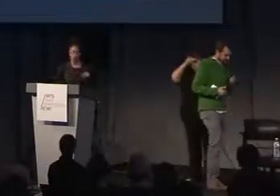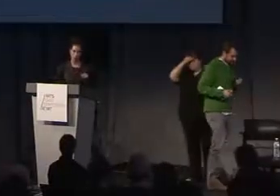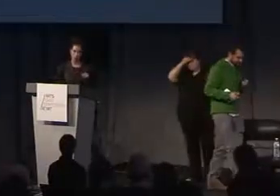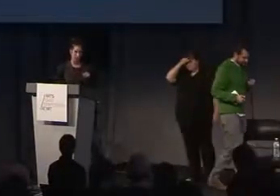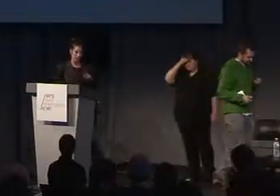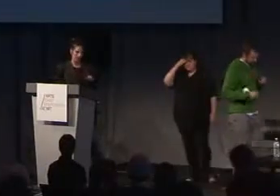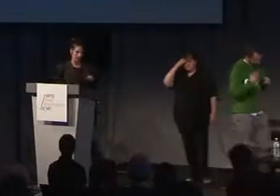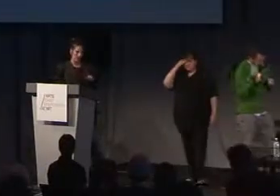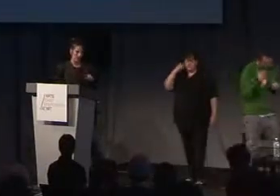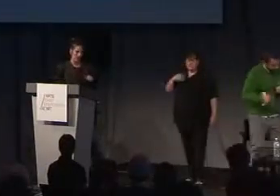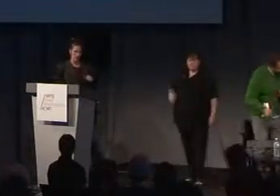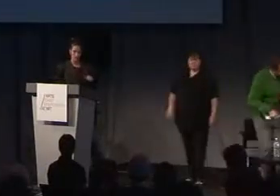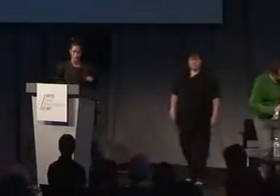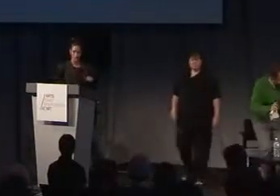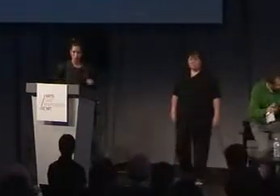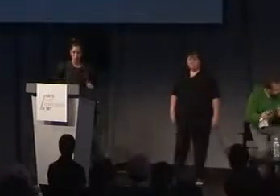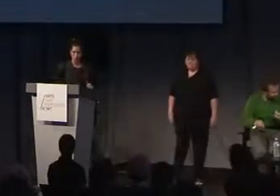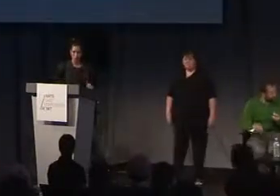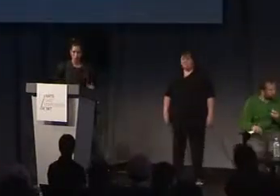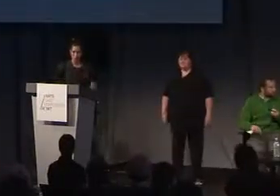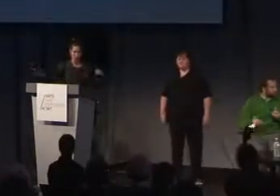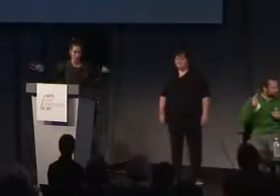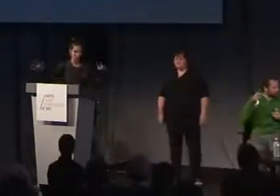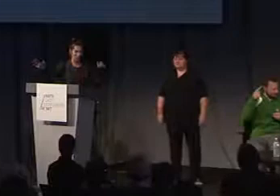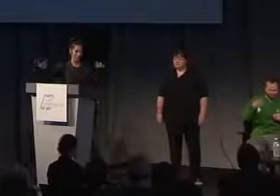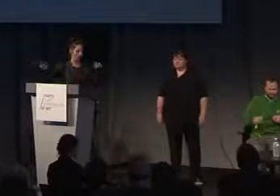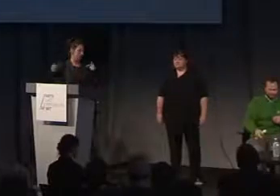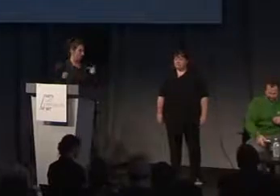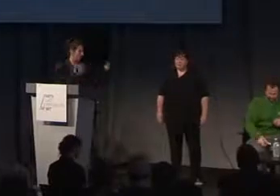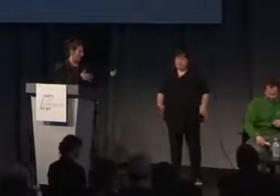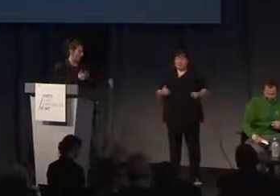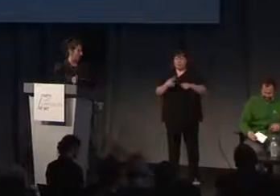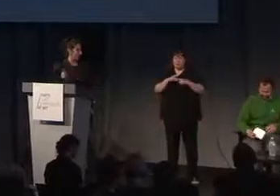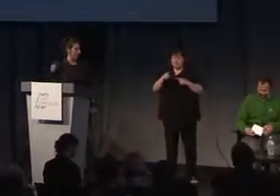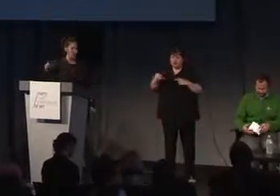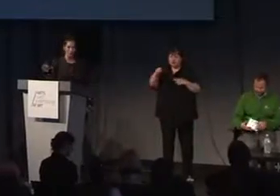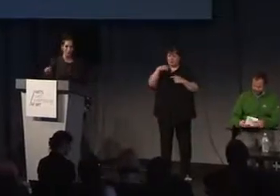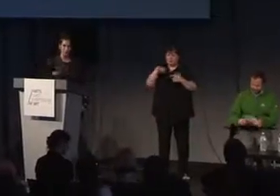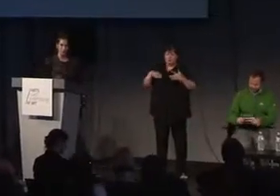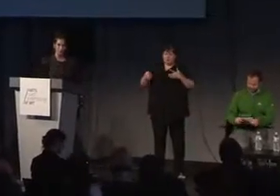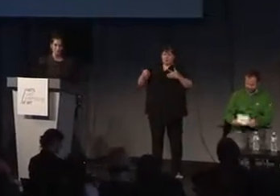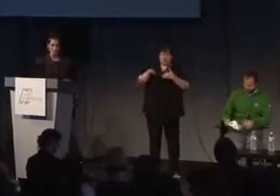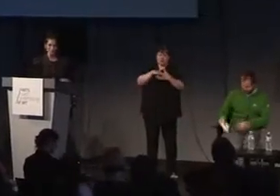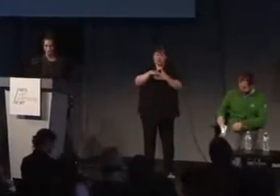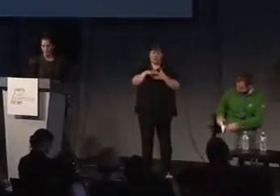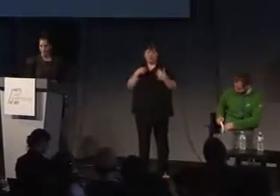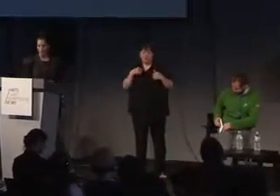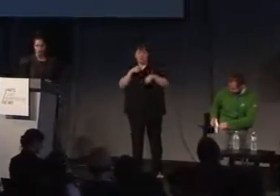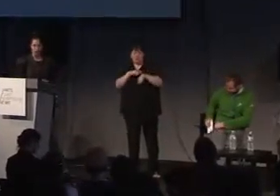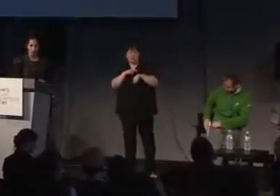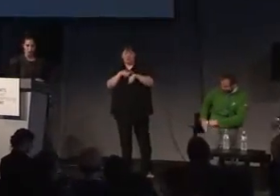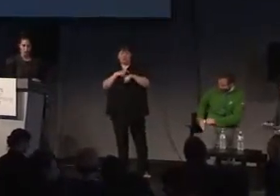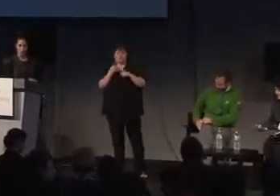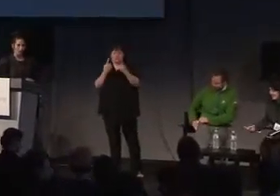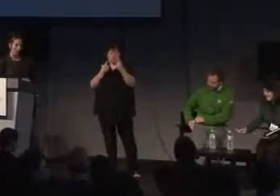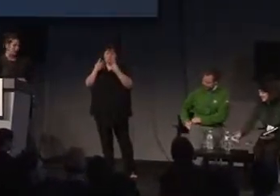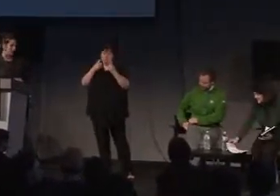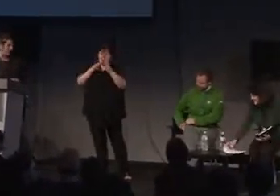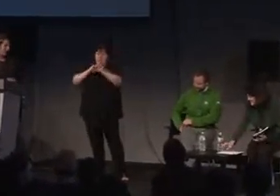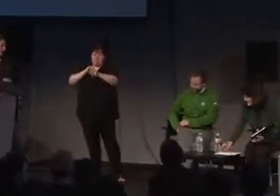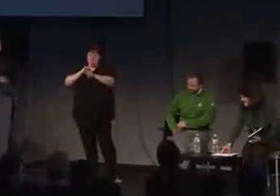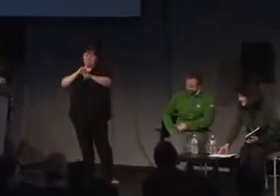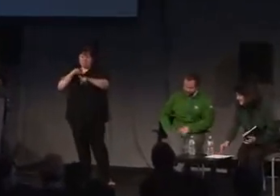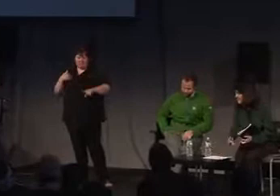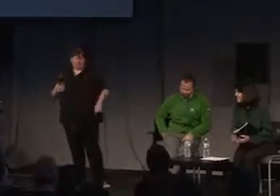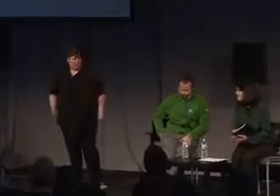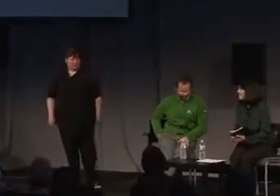little bit into the break, but not too much. I want to make sure that the audience gets time to ask questions of Tomas.